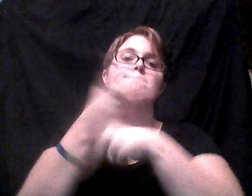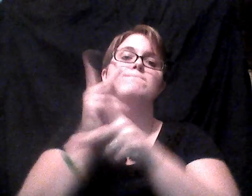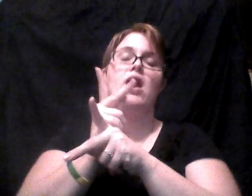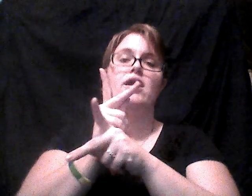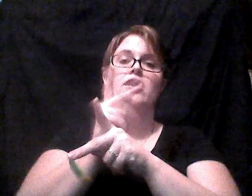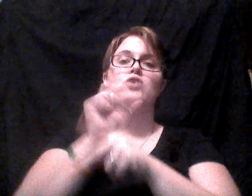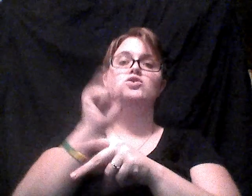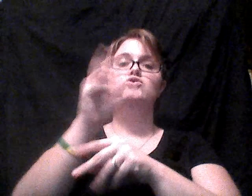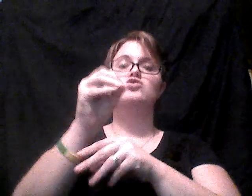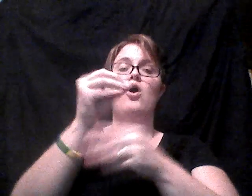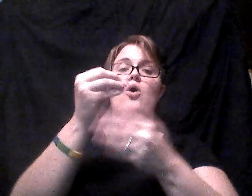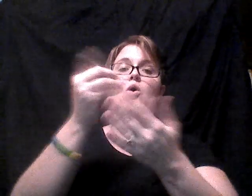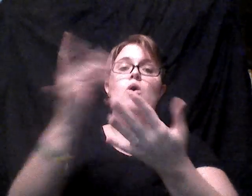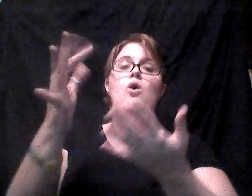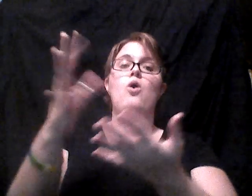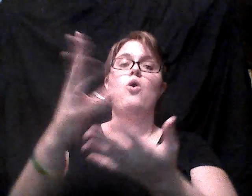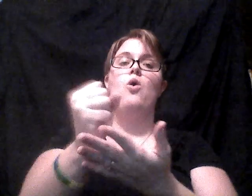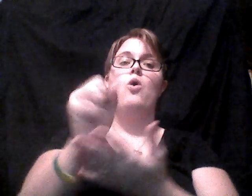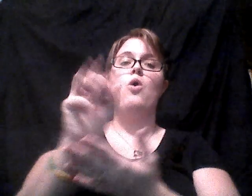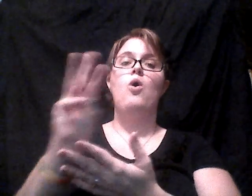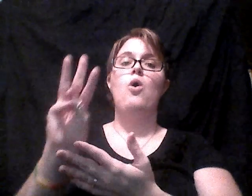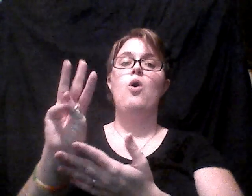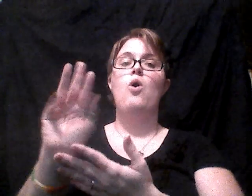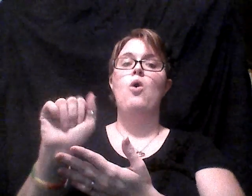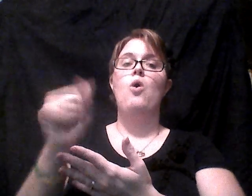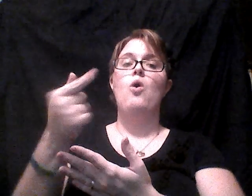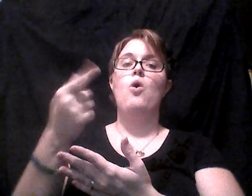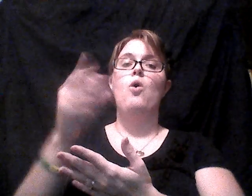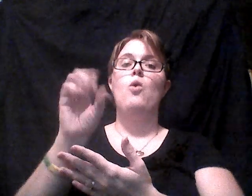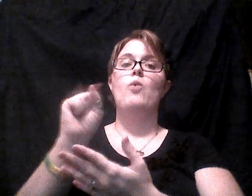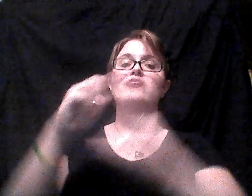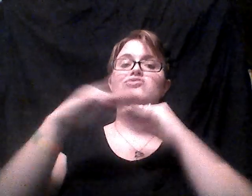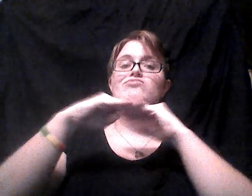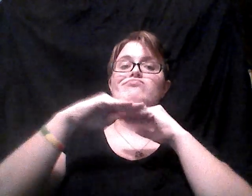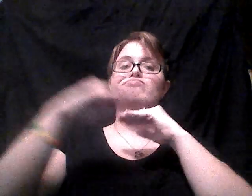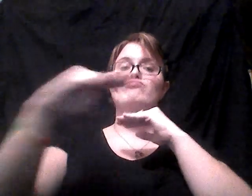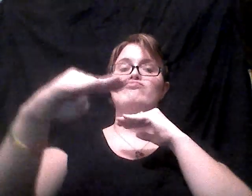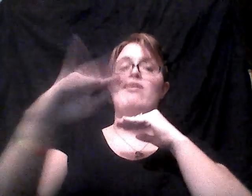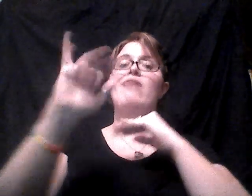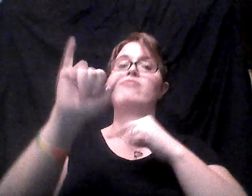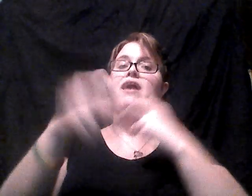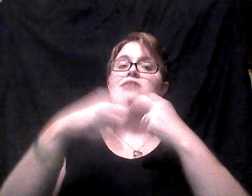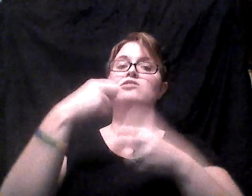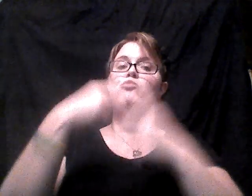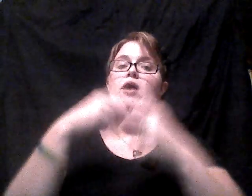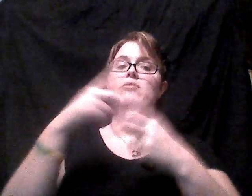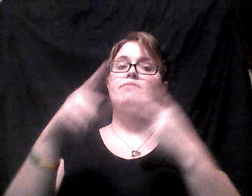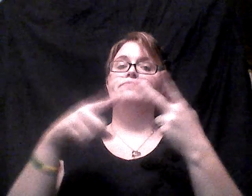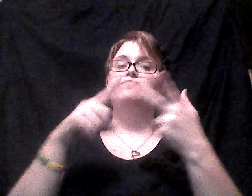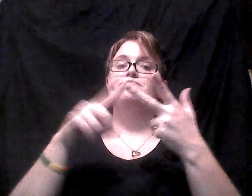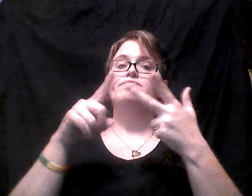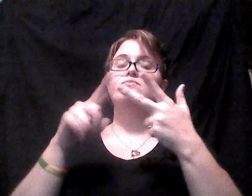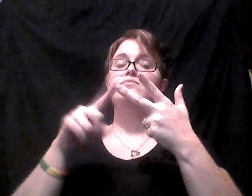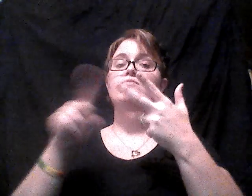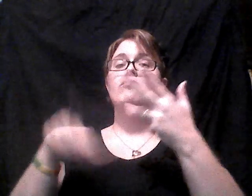wages is a contributing factor. Next concept, margin buying. You ready for this? Margin buying